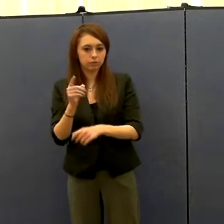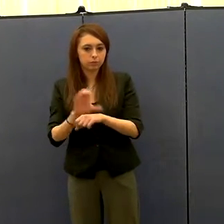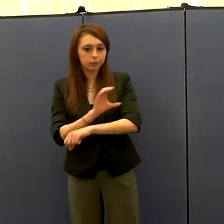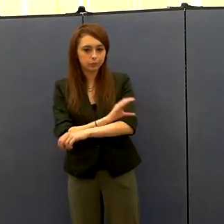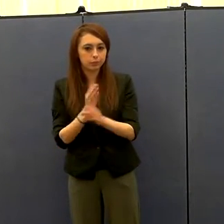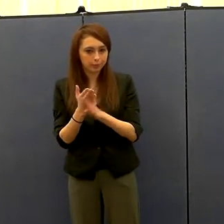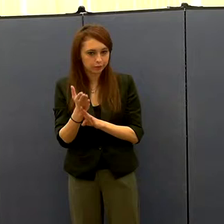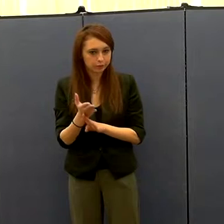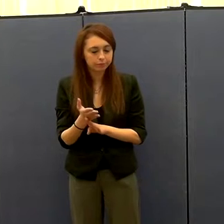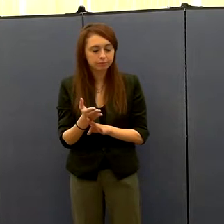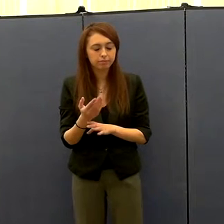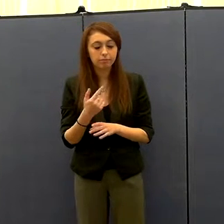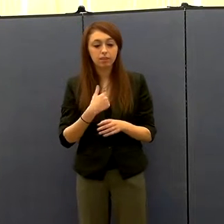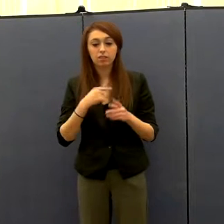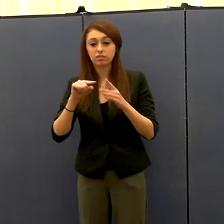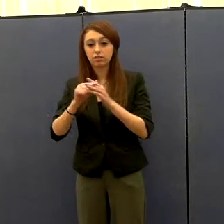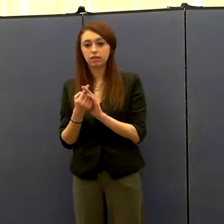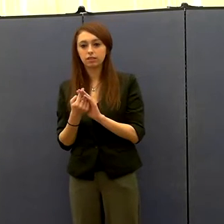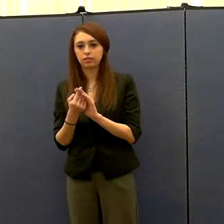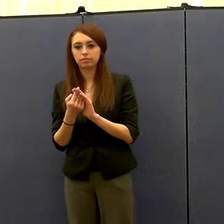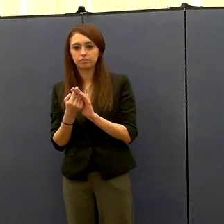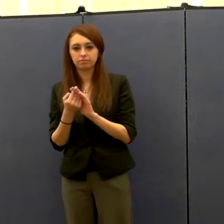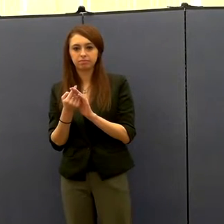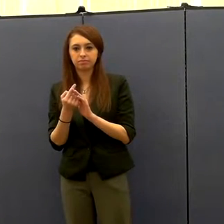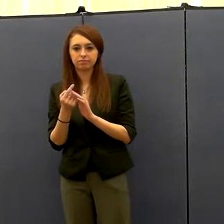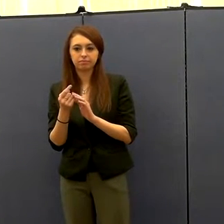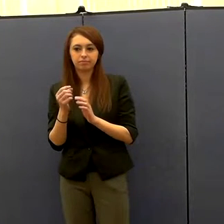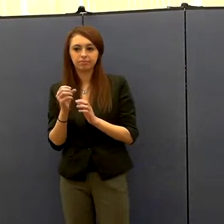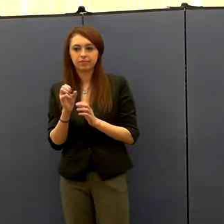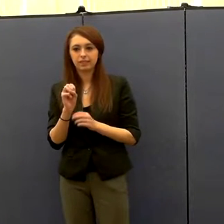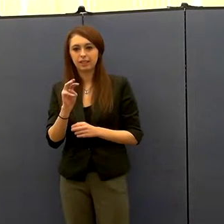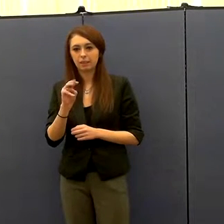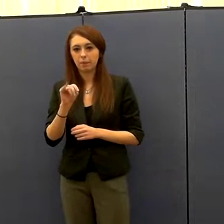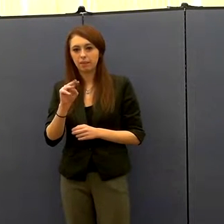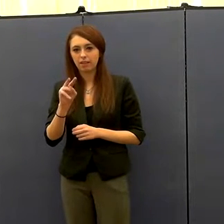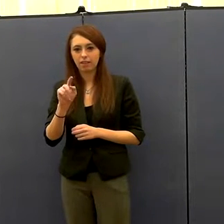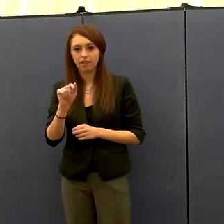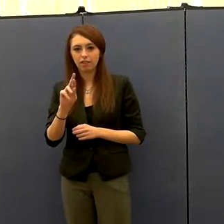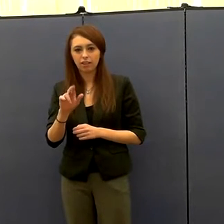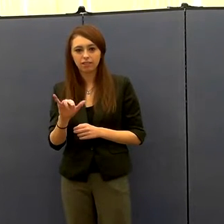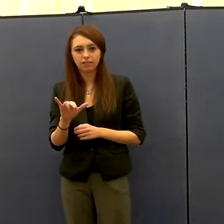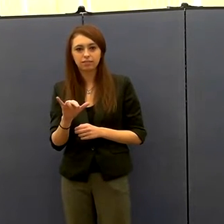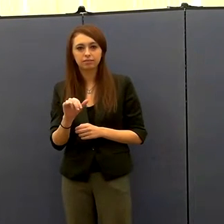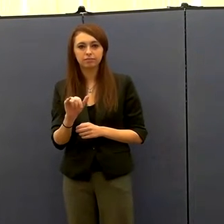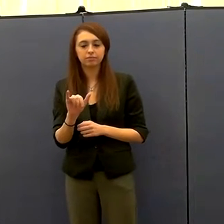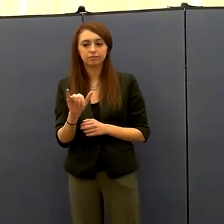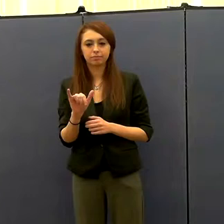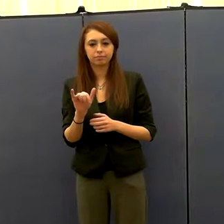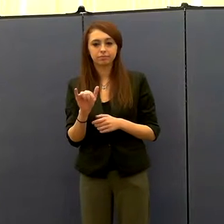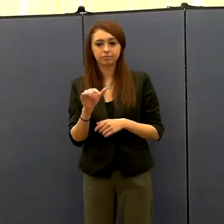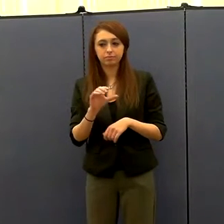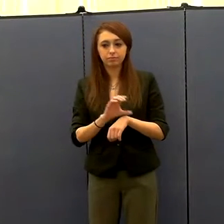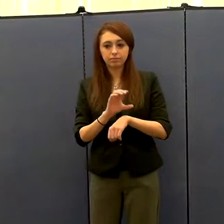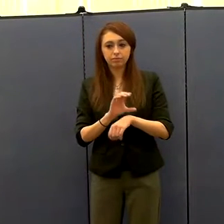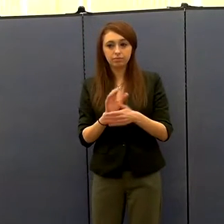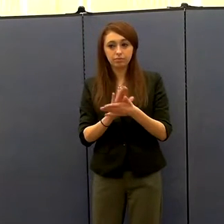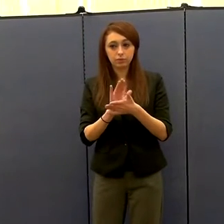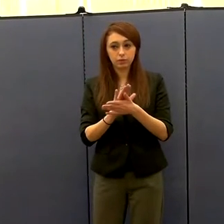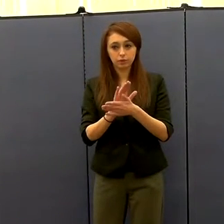started seminary, 1 year later, during orientation, we were told that if we did not have our own computer, we should